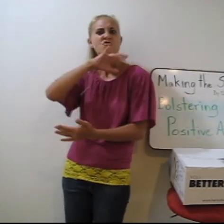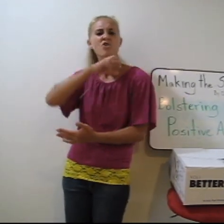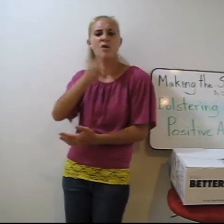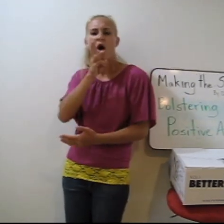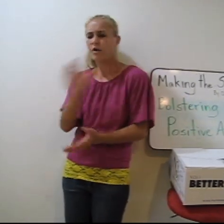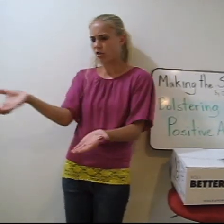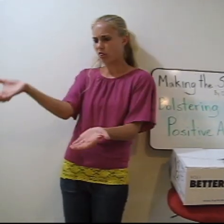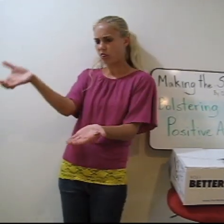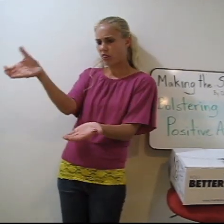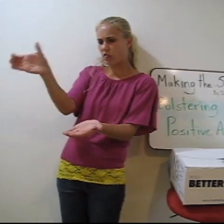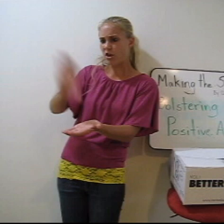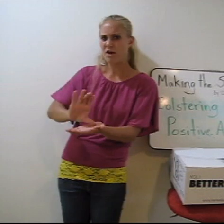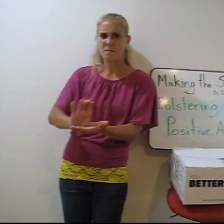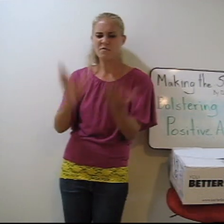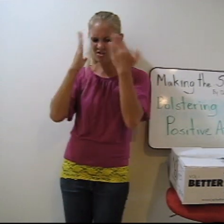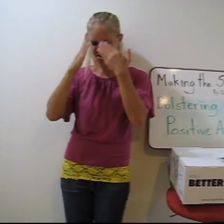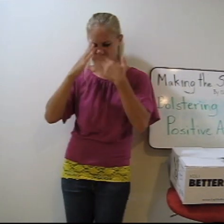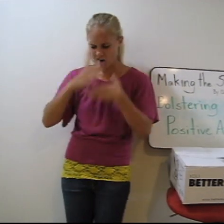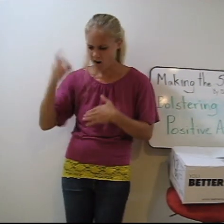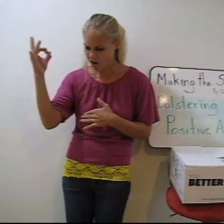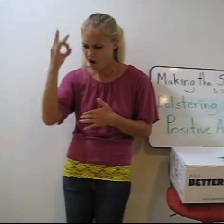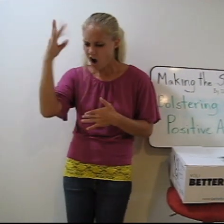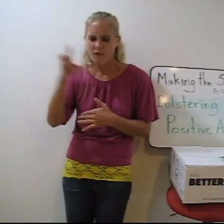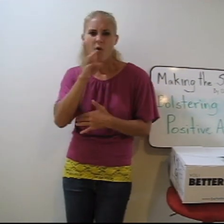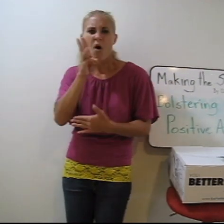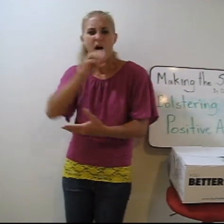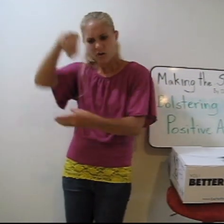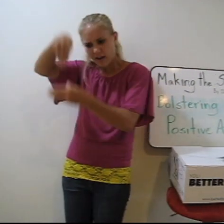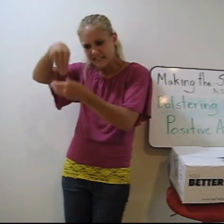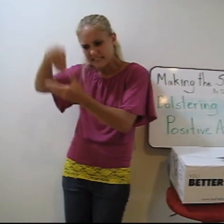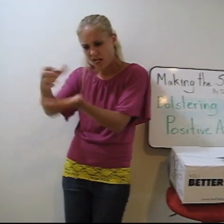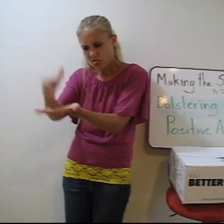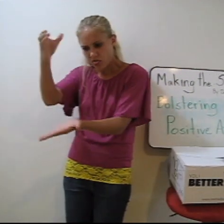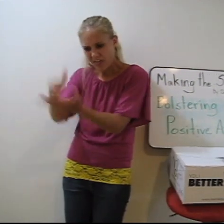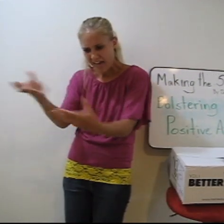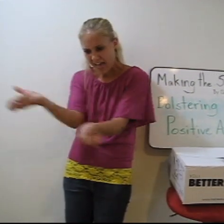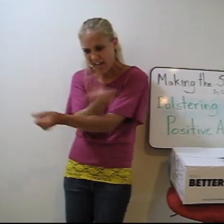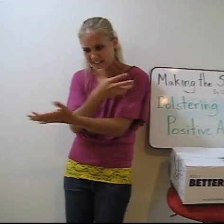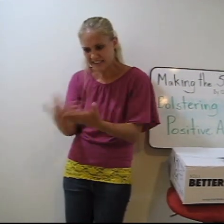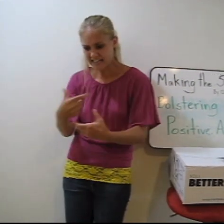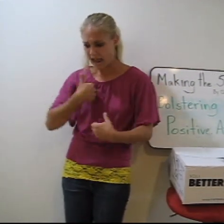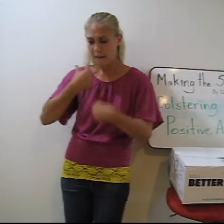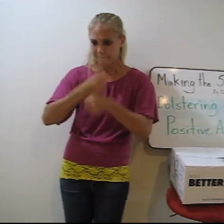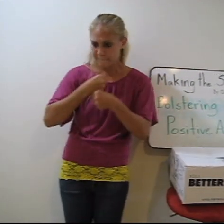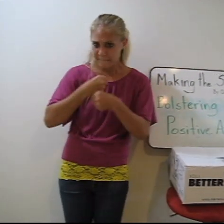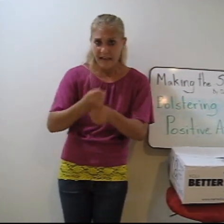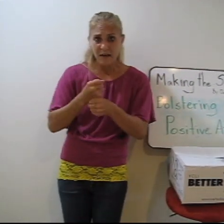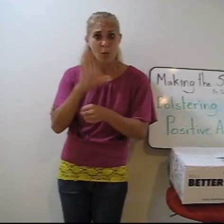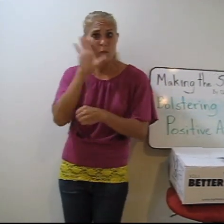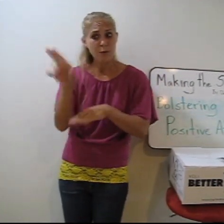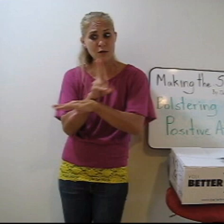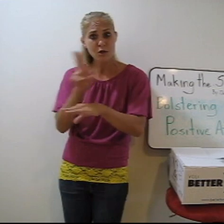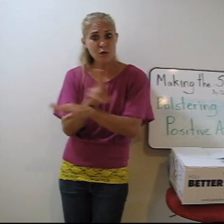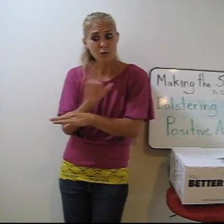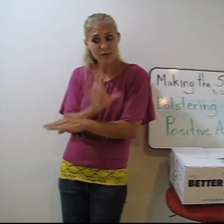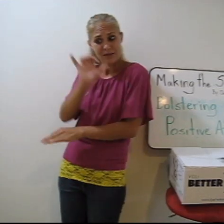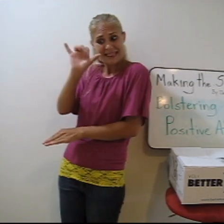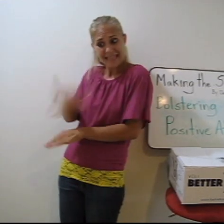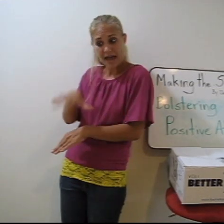you've got dark, dismal, worrisome water in your glass, everything you create will be filtered through that muddy mess because that's what you'll be